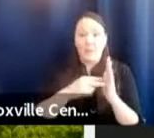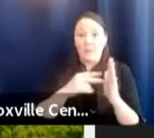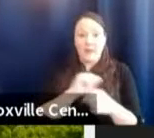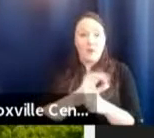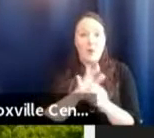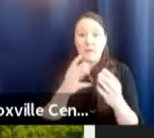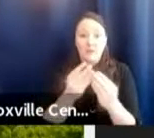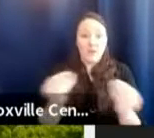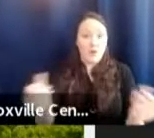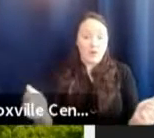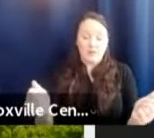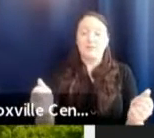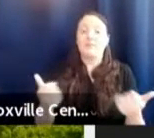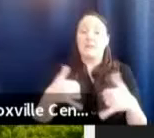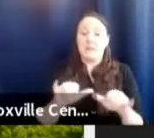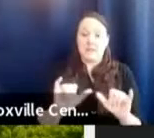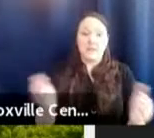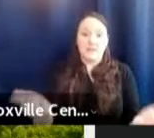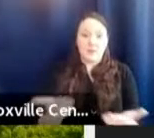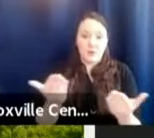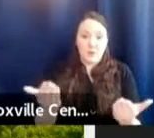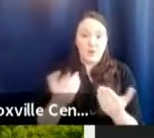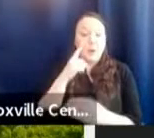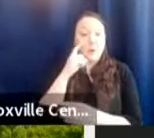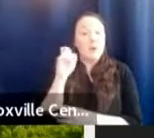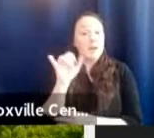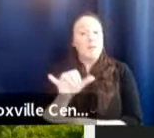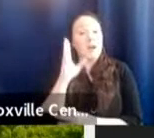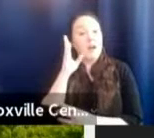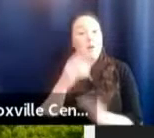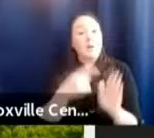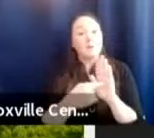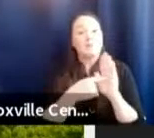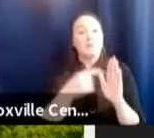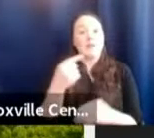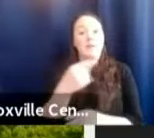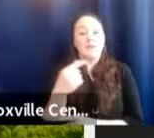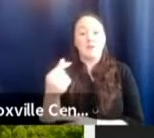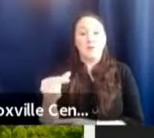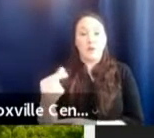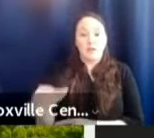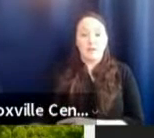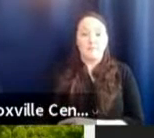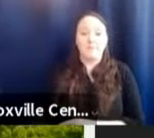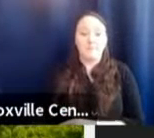our community. And because of all these factors, we are representing this benchmark as green.